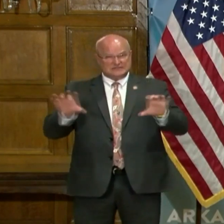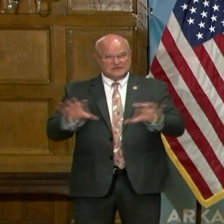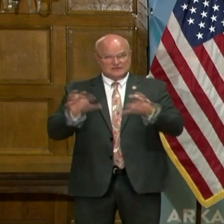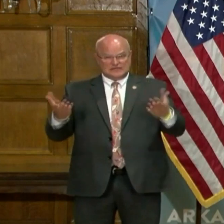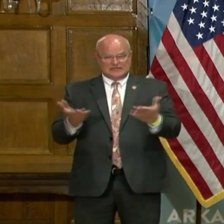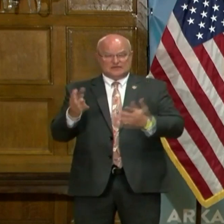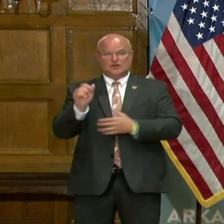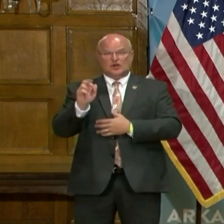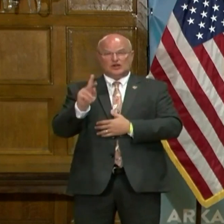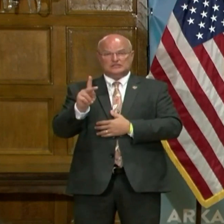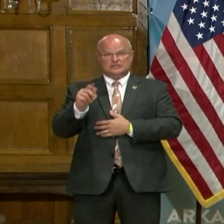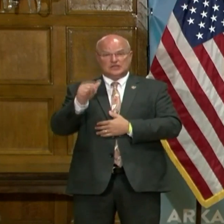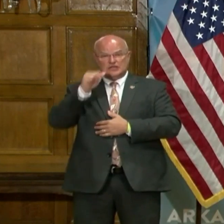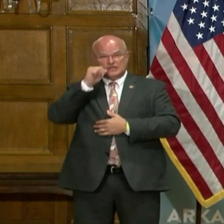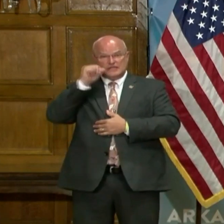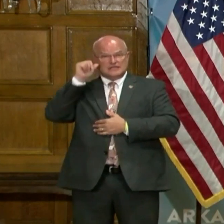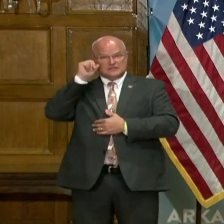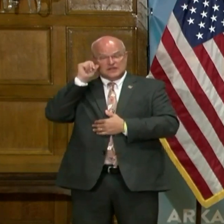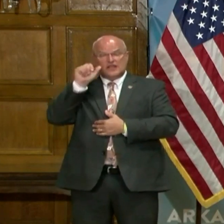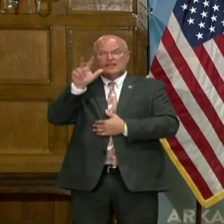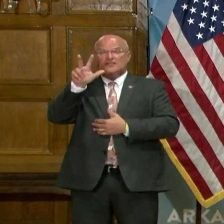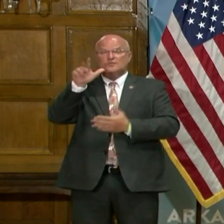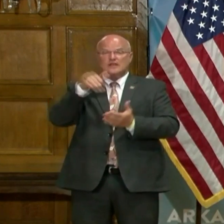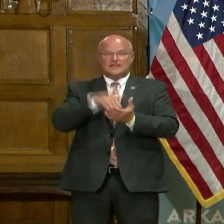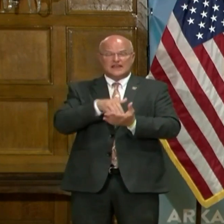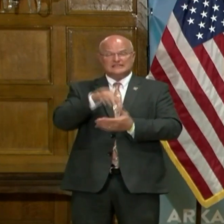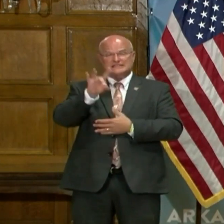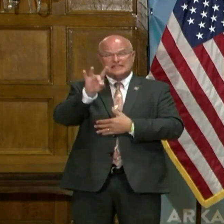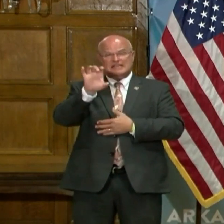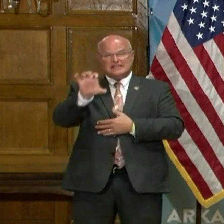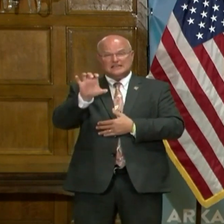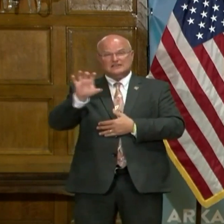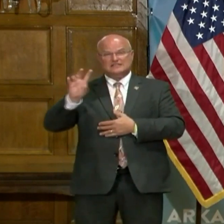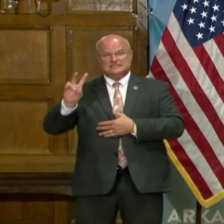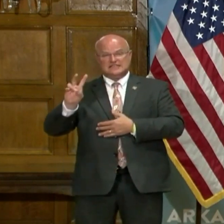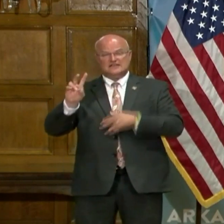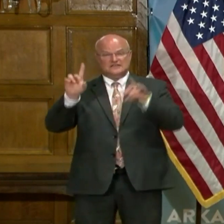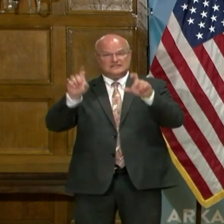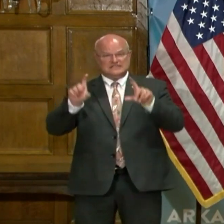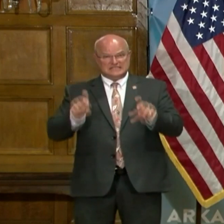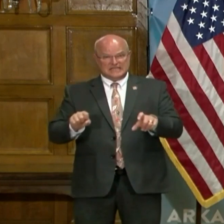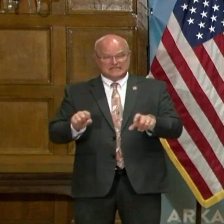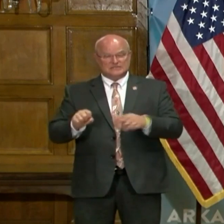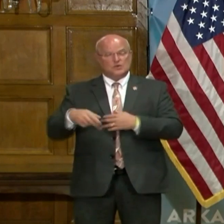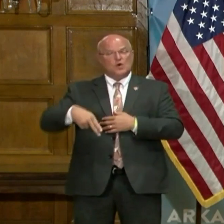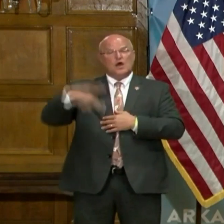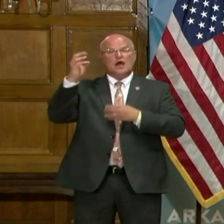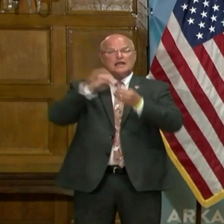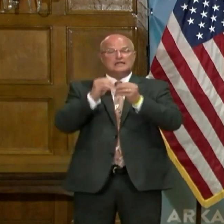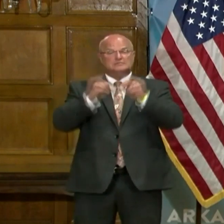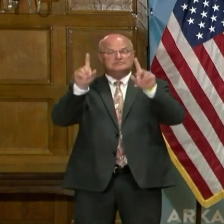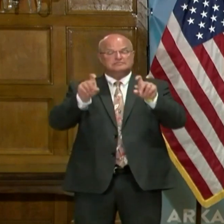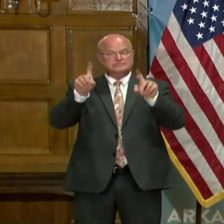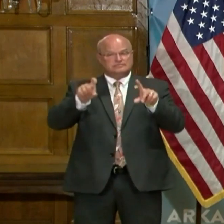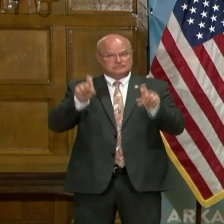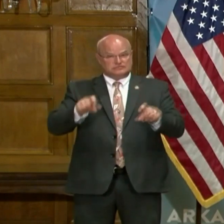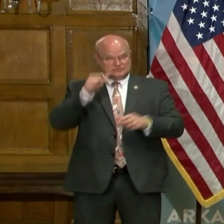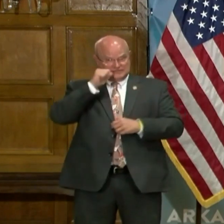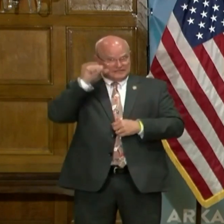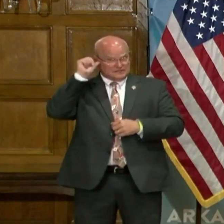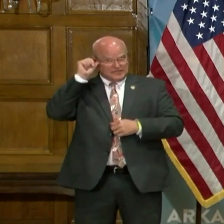done in Arkansas of yesterday of 3,807 tests, another very high number of